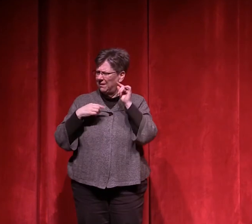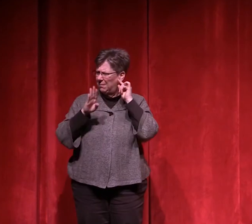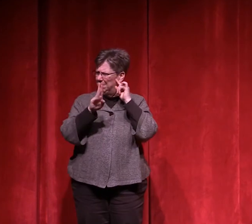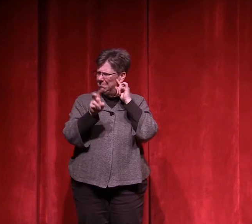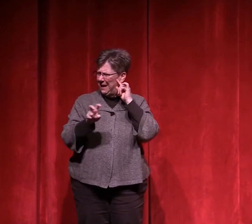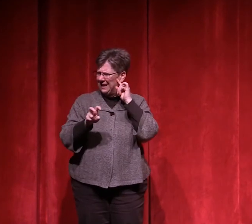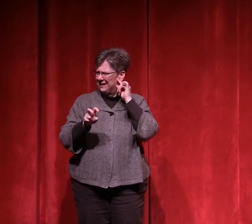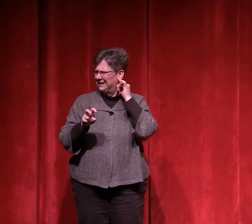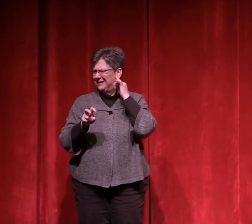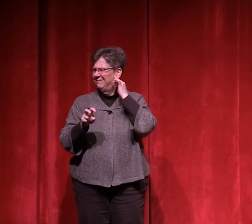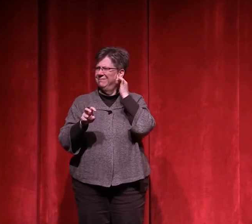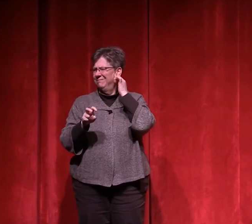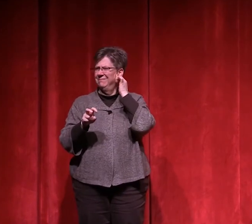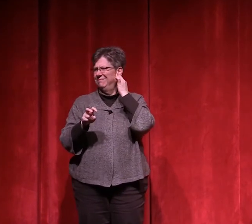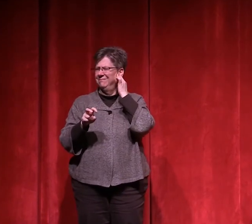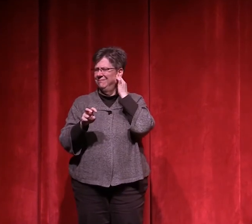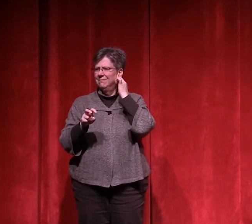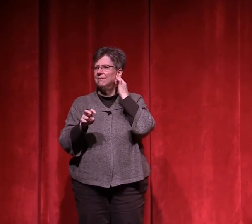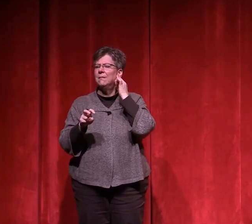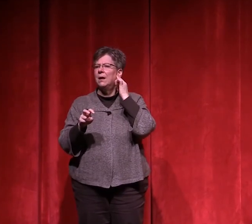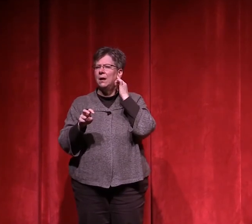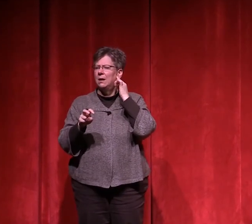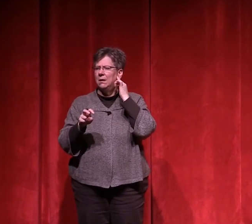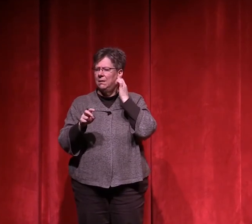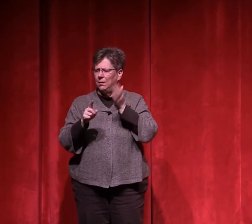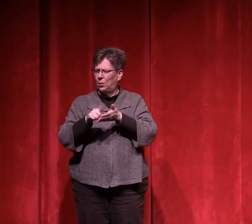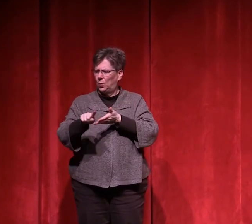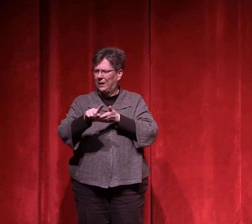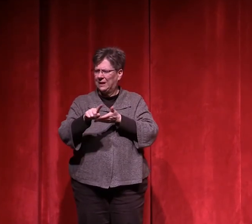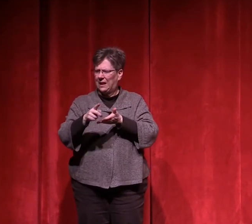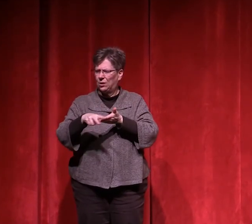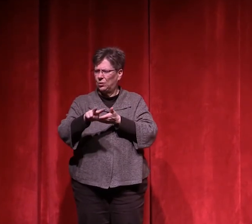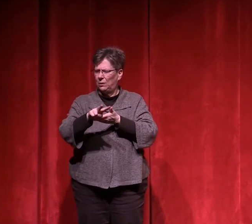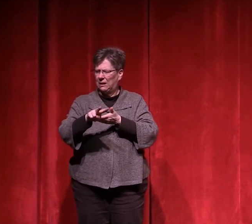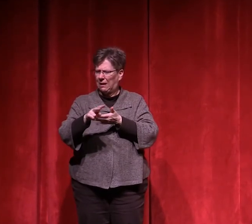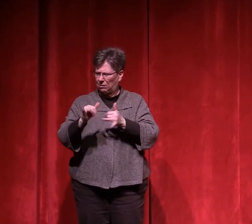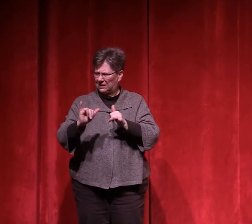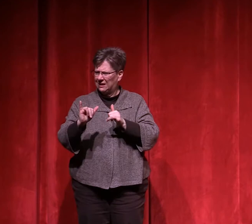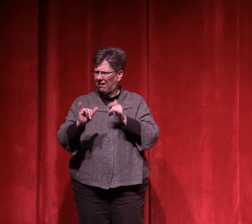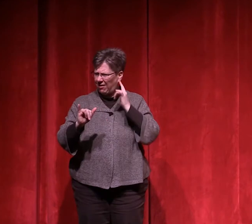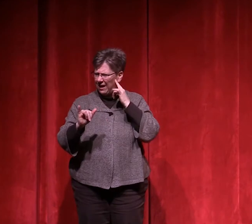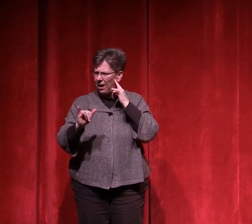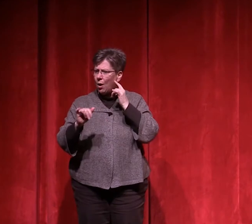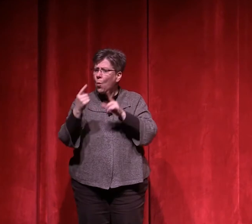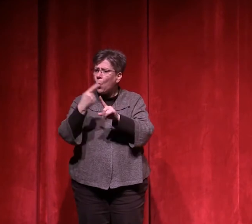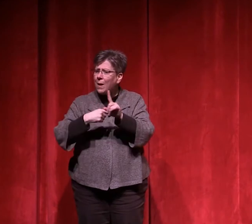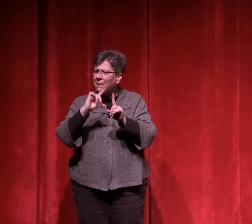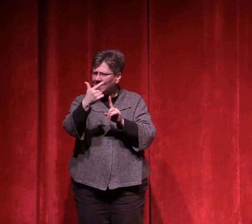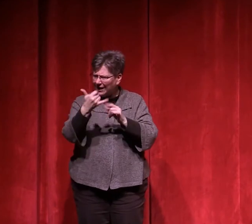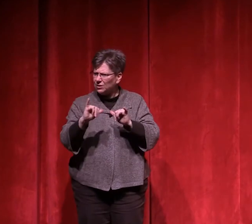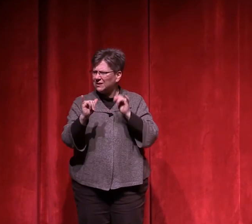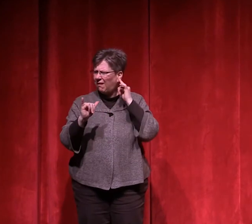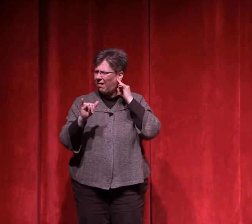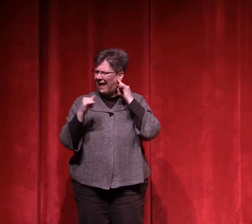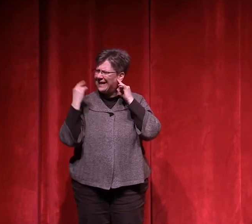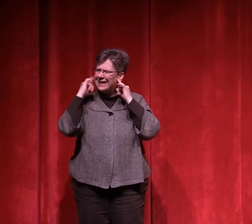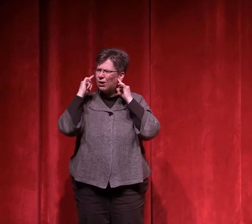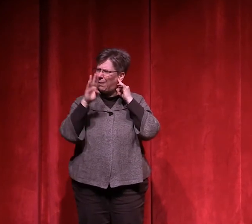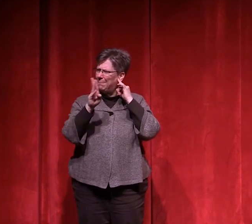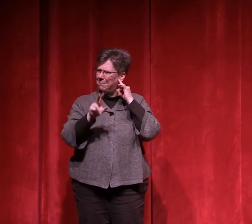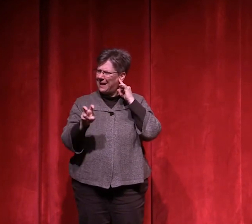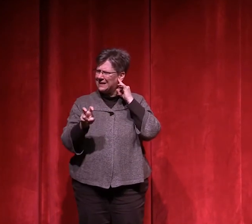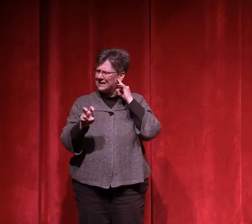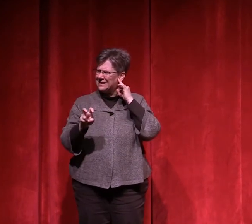whatever. A couple weeks later, it's still there. That's kind of weird. A month later, it's still there. And I'm like, what